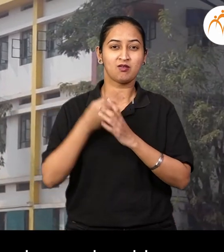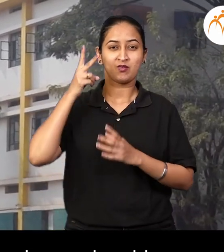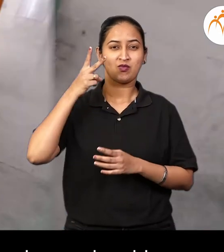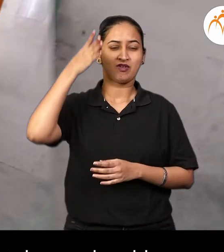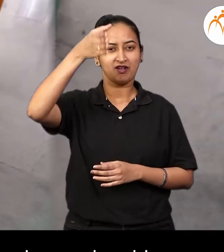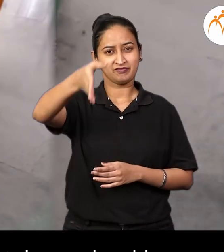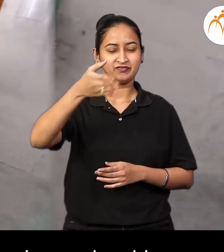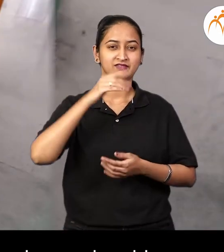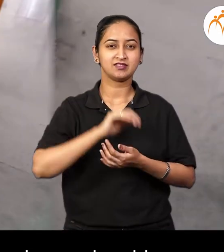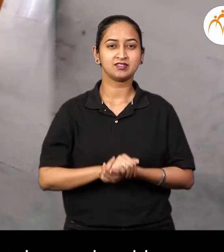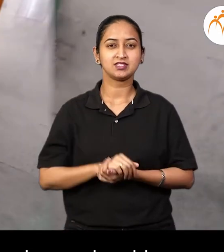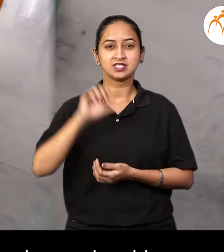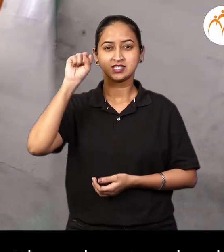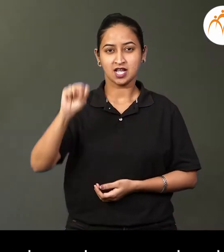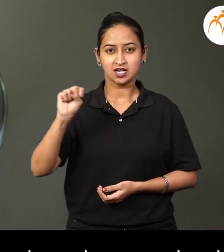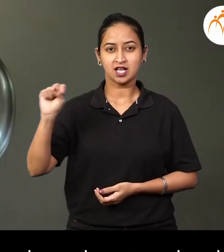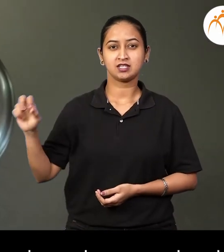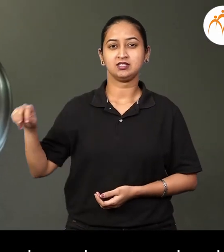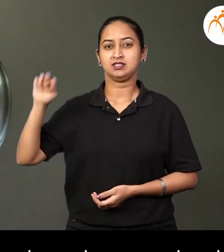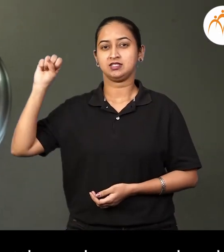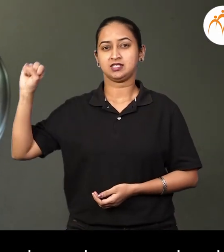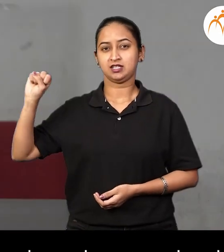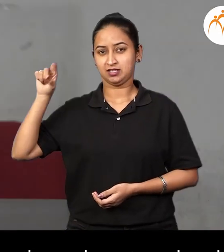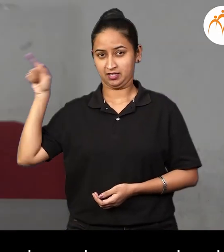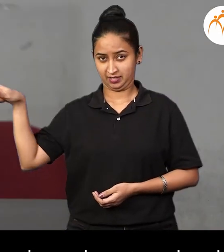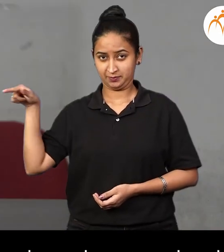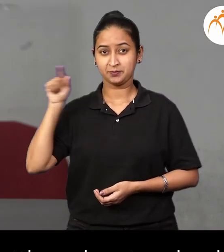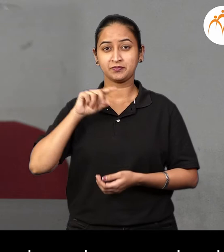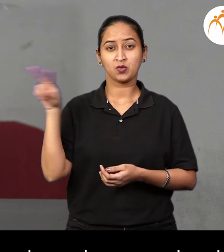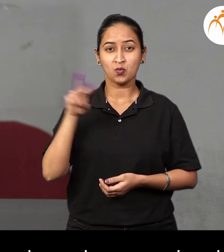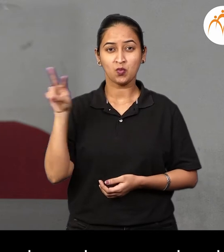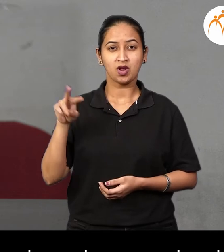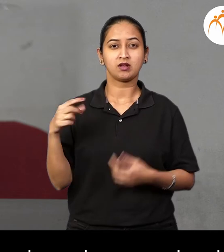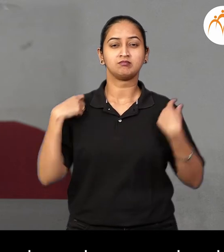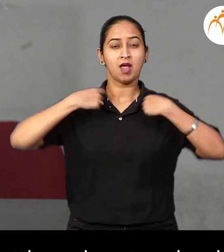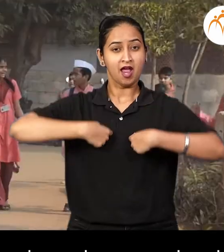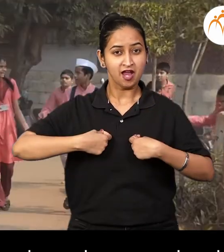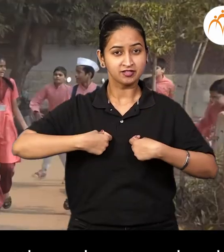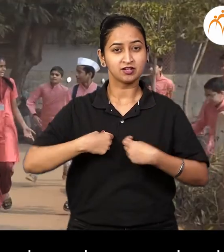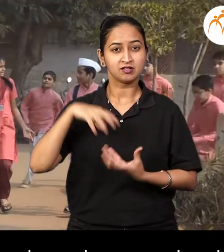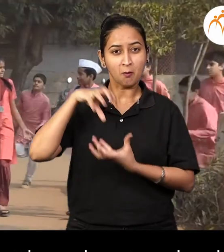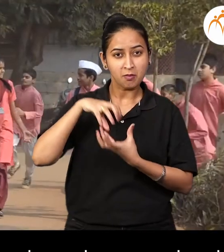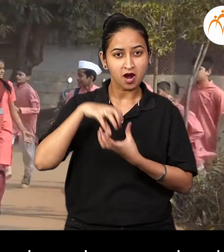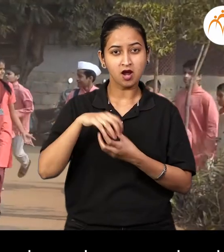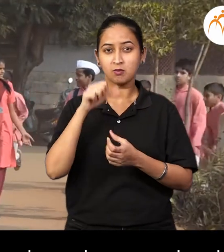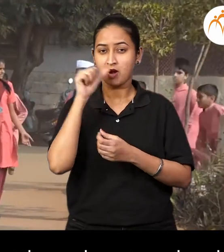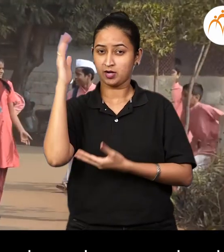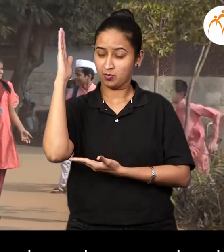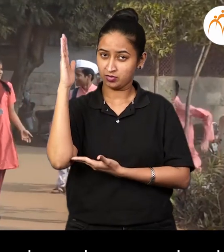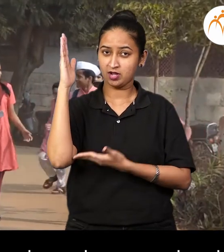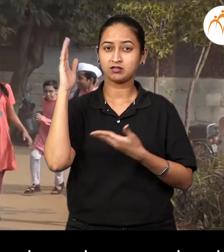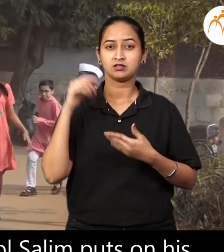a school bag, lunch box and a water bottle and go to